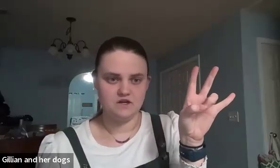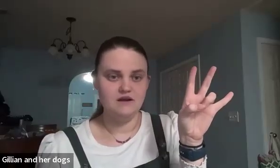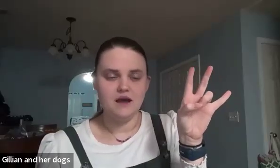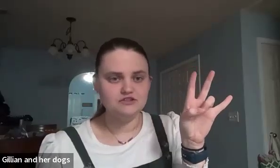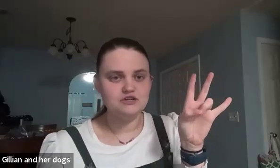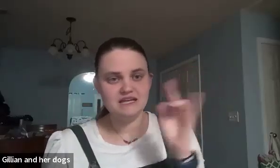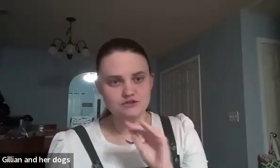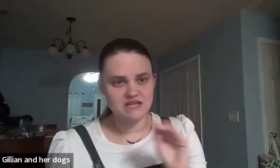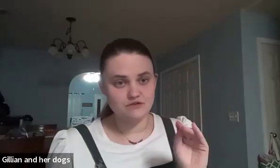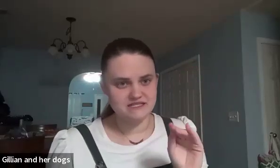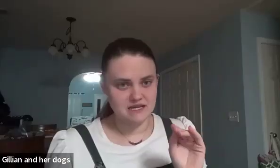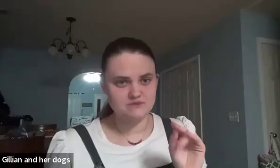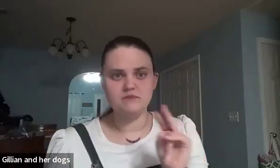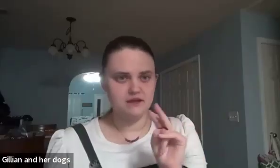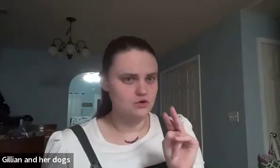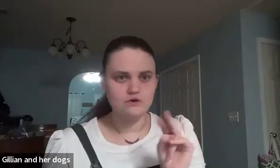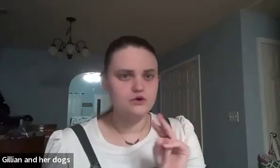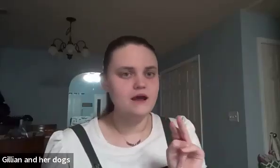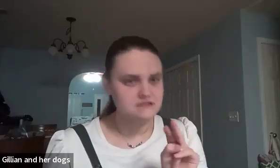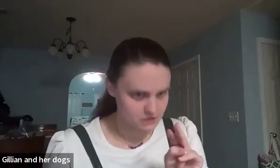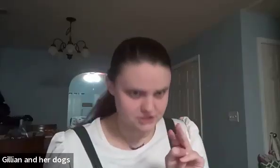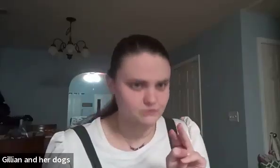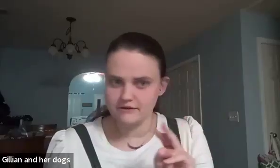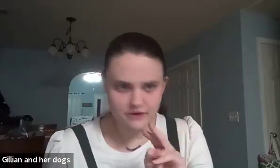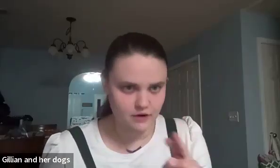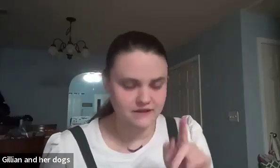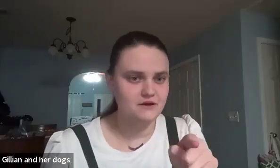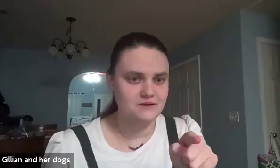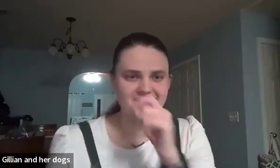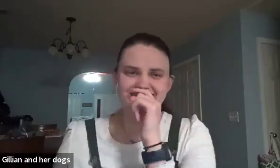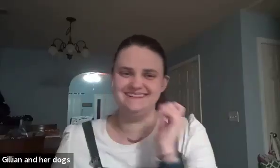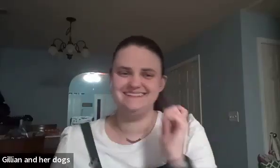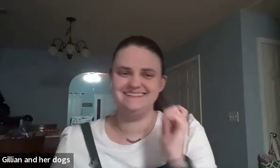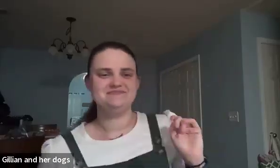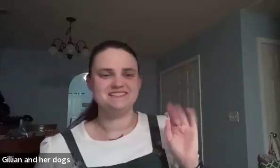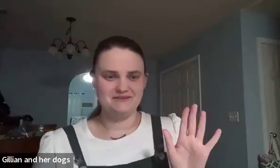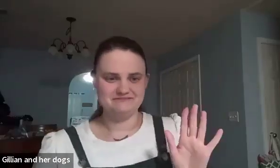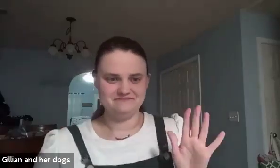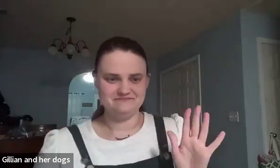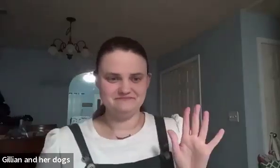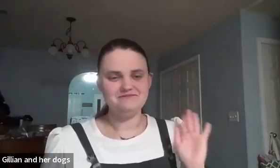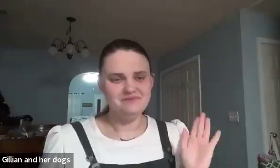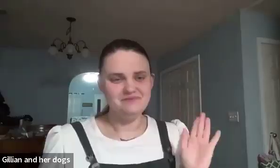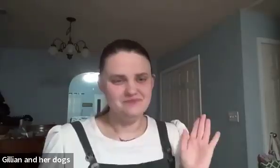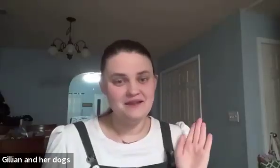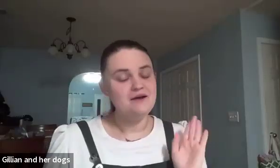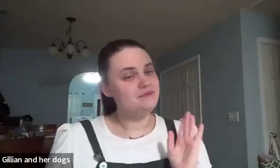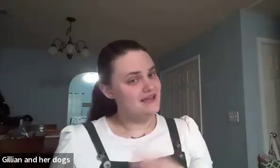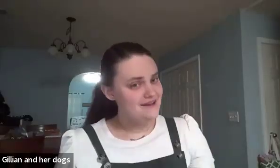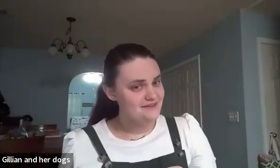I'm still trying to get used to everyone's name, so I'm like, who asked the question? Where are we? There we are. So, okay, but now